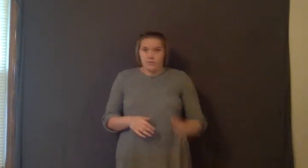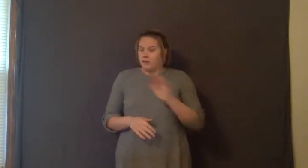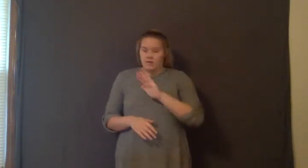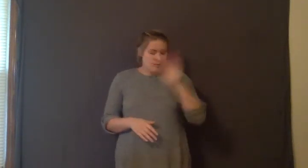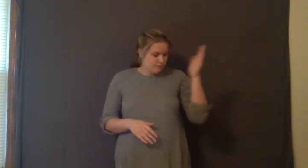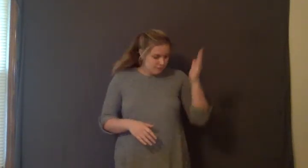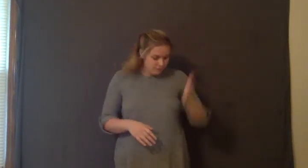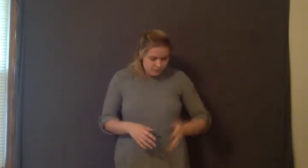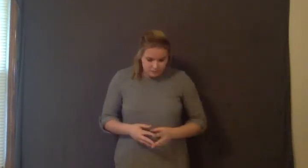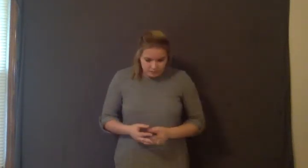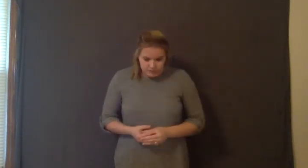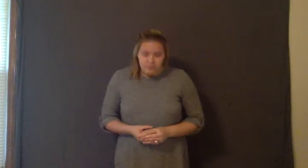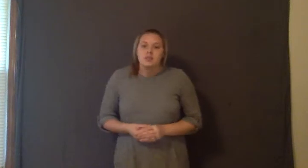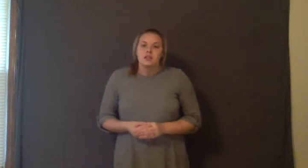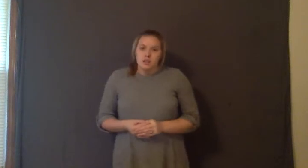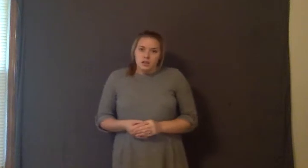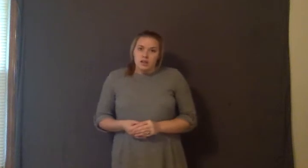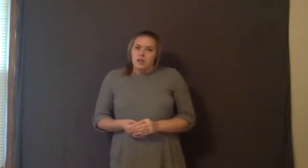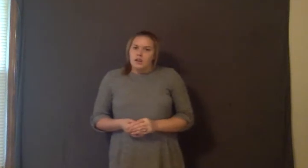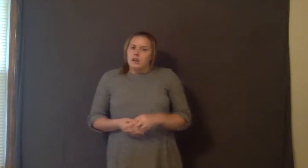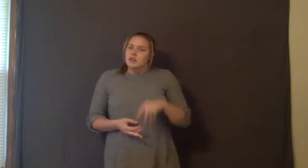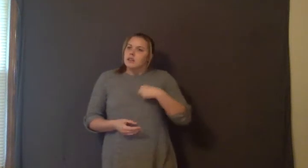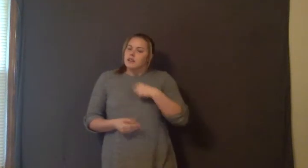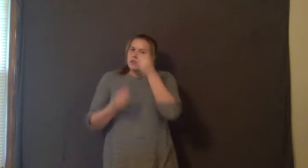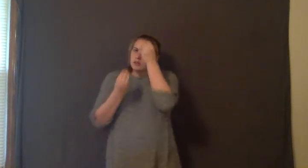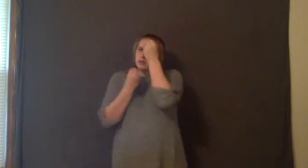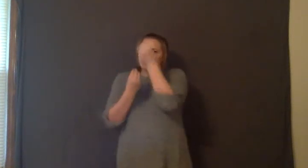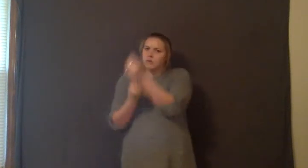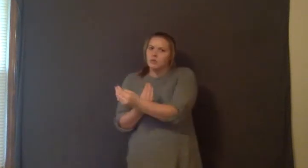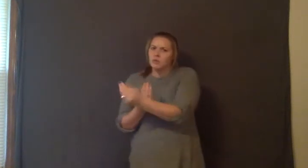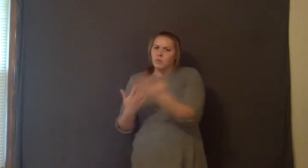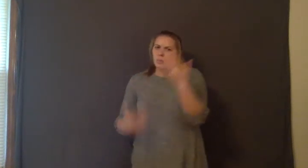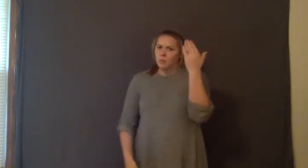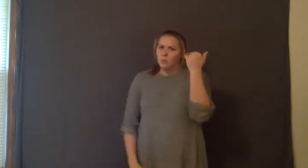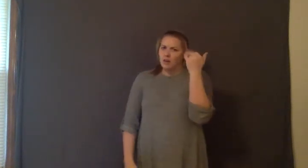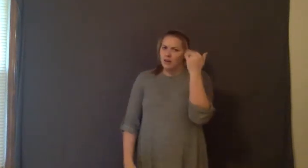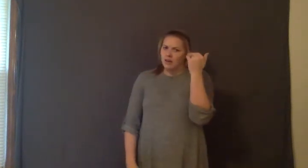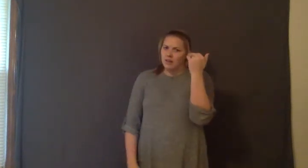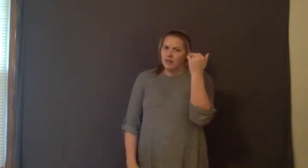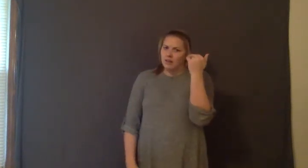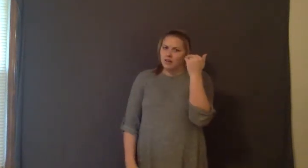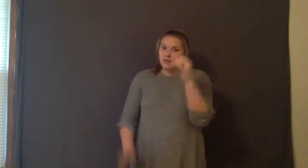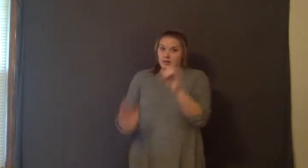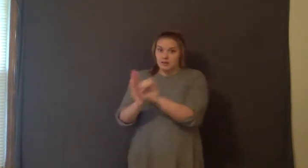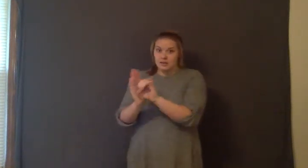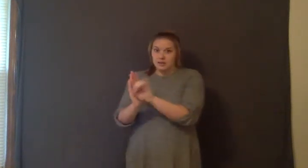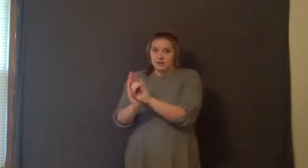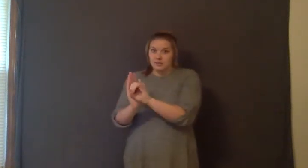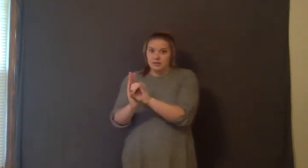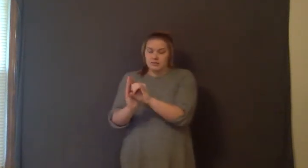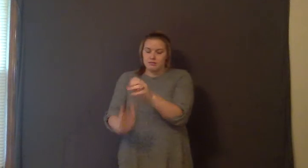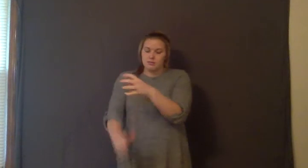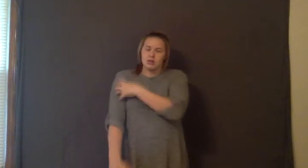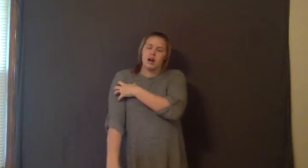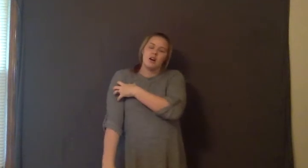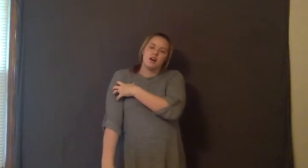I don't say that because I think that's virtuous. I say that because there is power in identity. When we create the right kind of identity, we